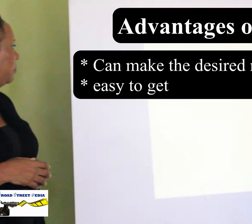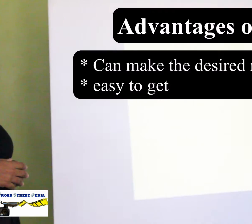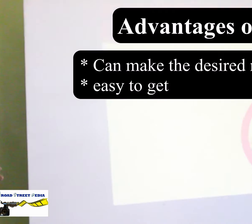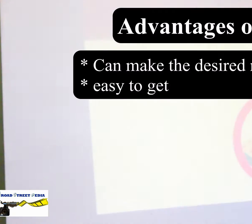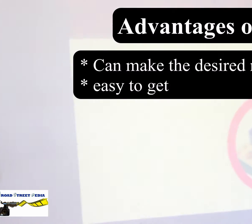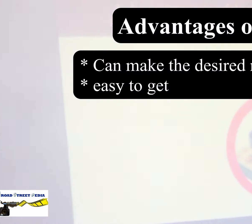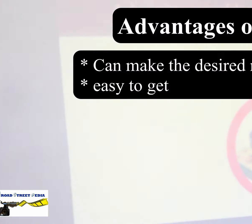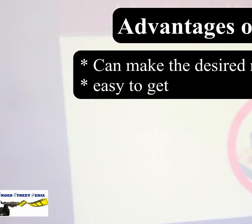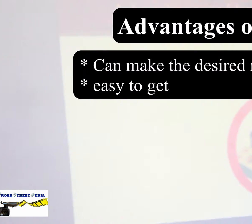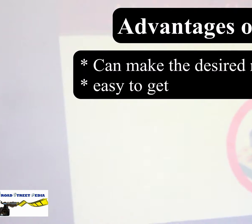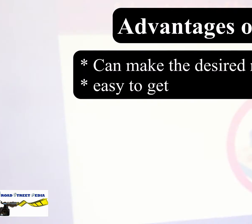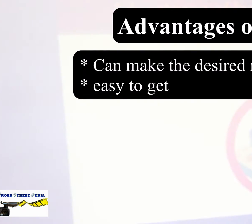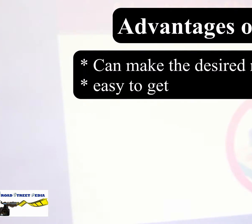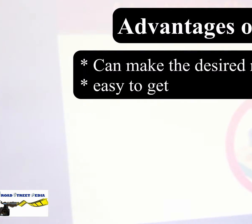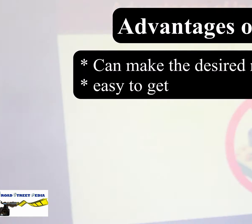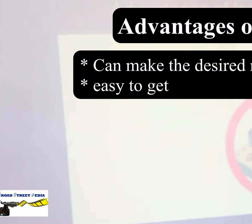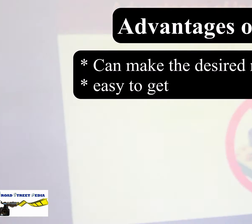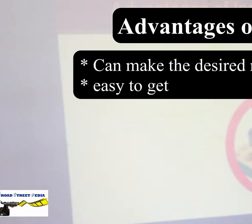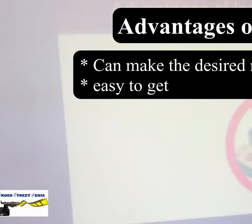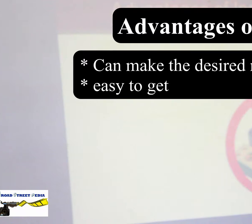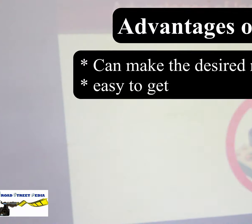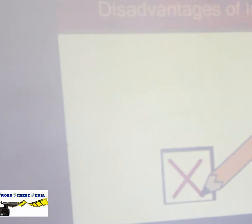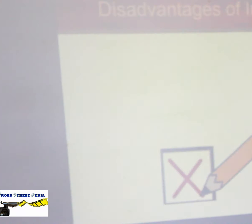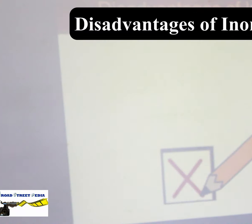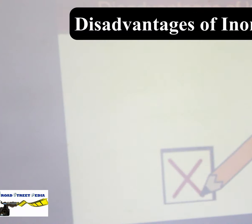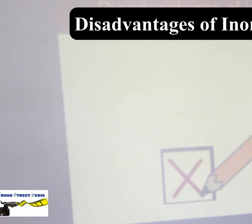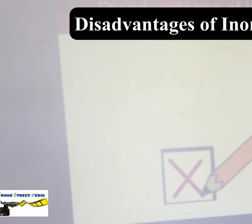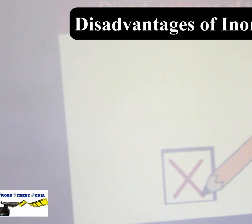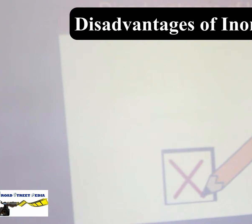They are made in the desired ratio.